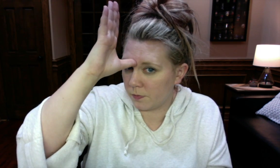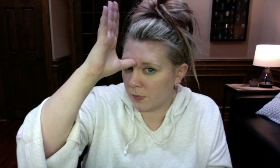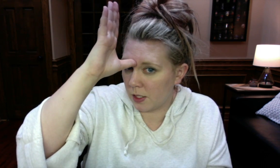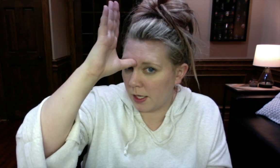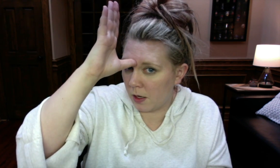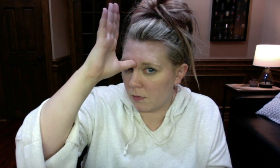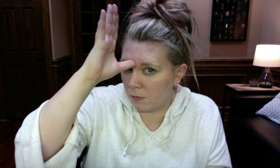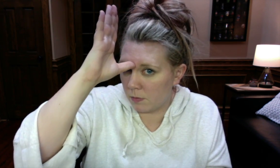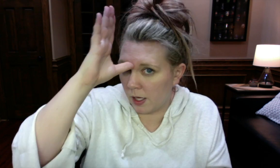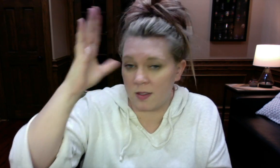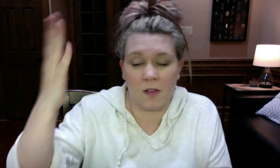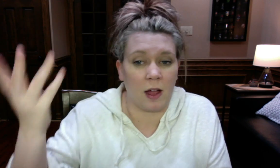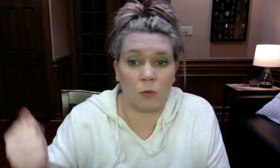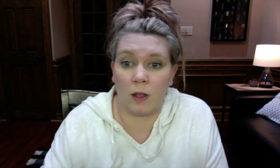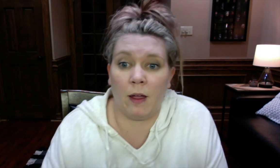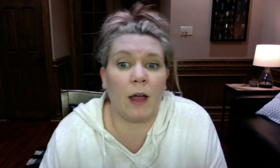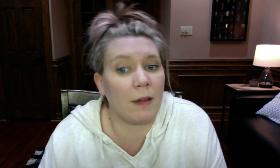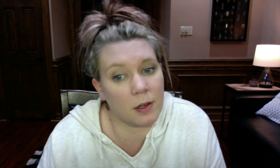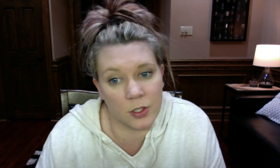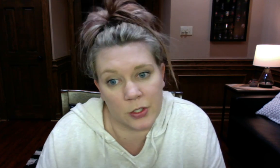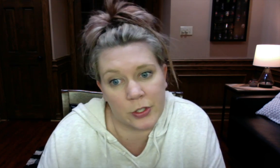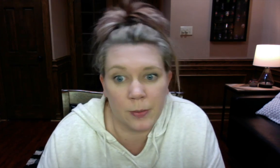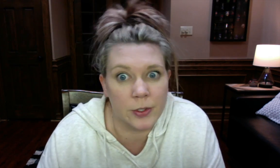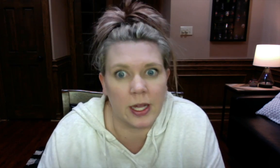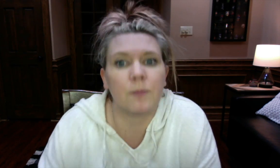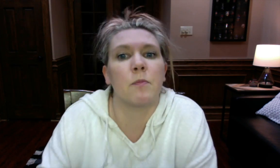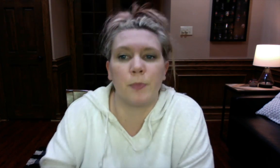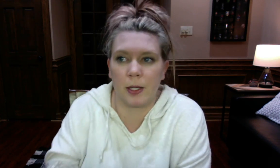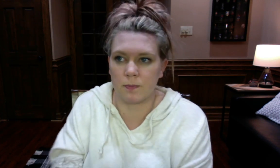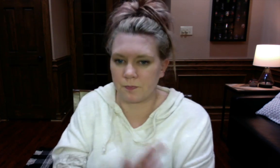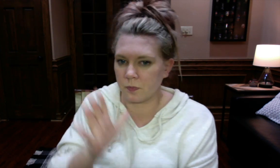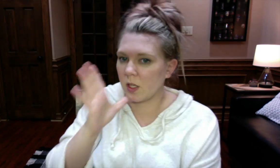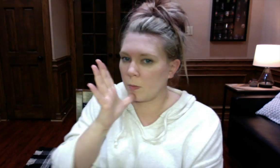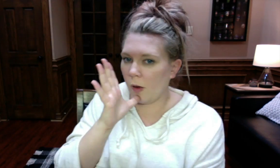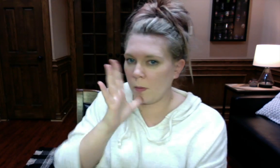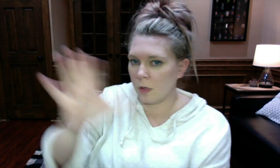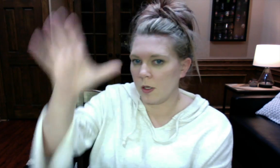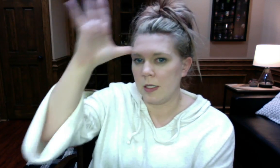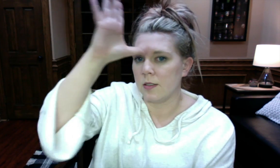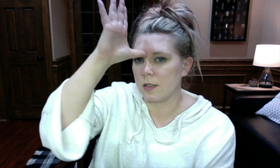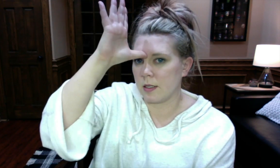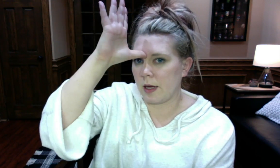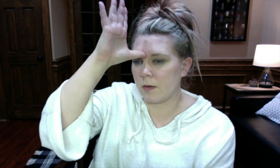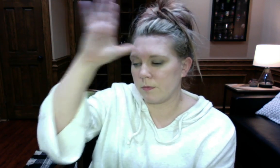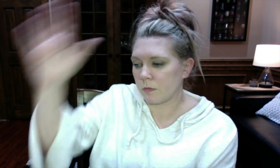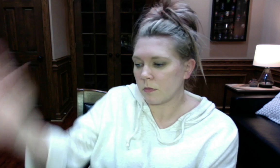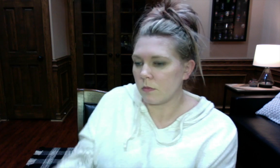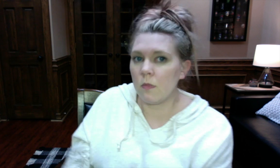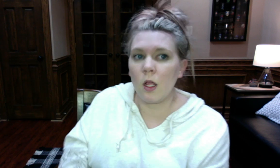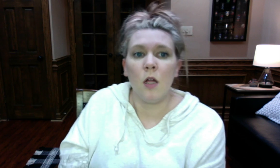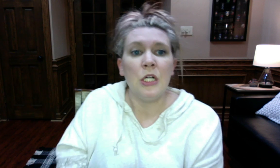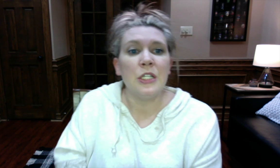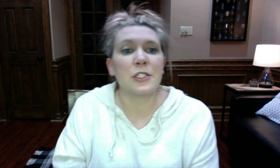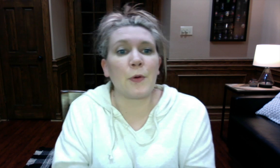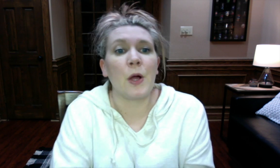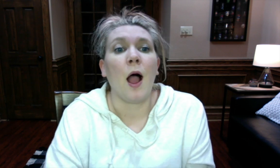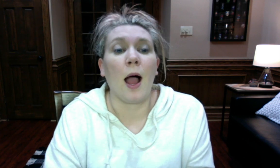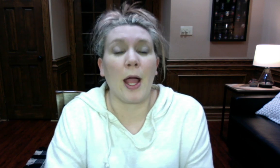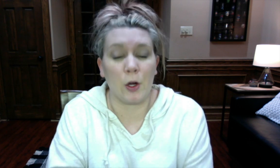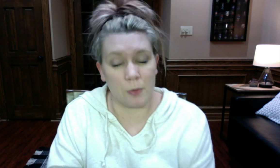And dad. I say 5. Yeah, I haven't even taught you numbers yet. But mom, dad. So, I hope you